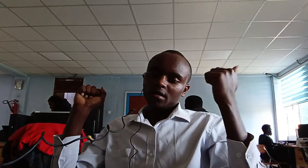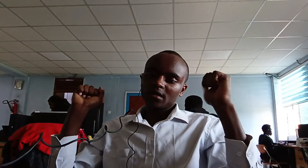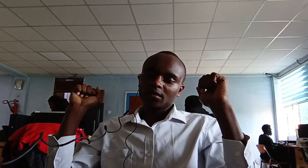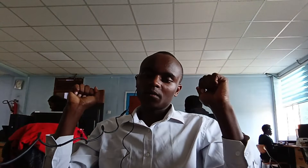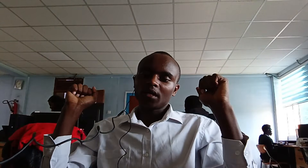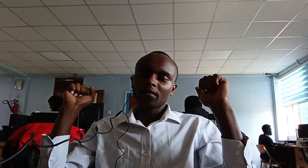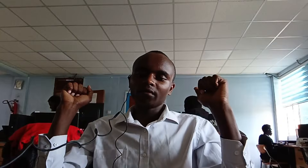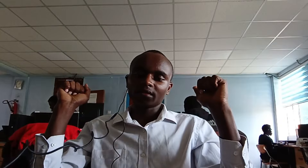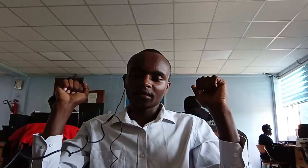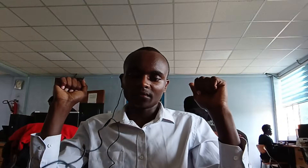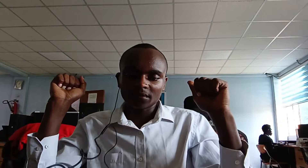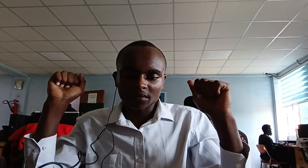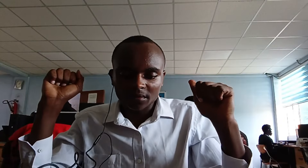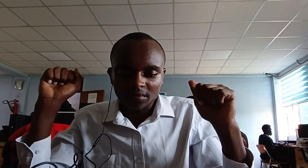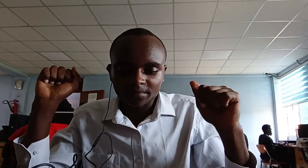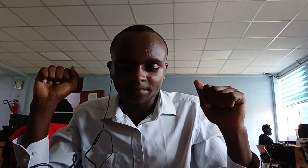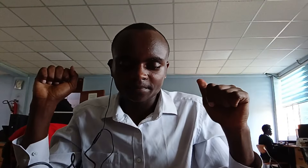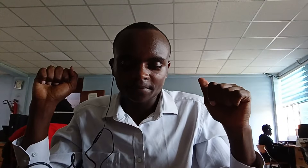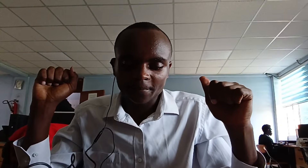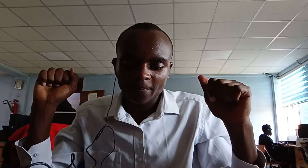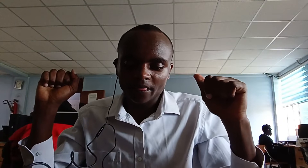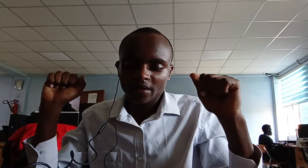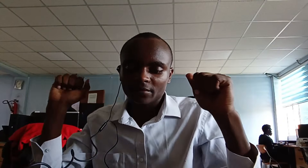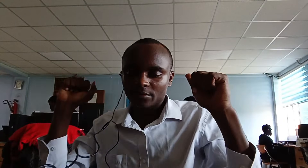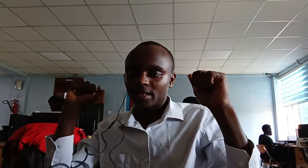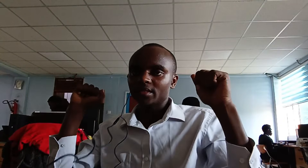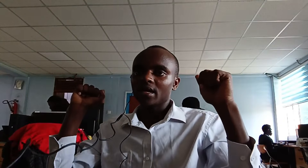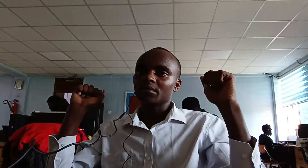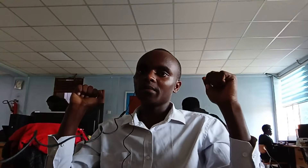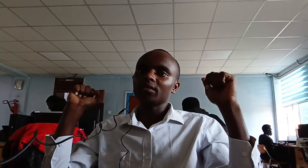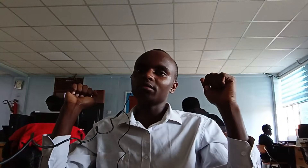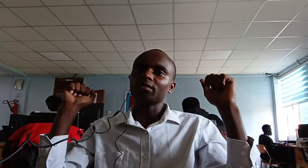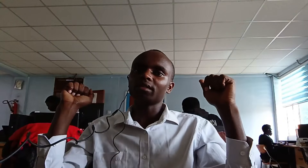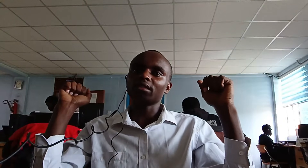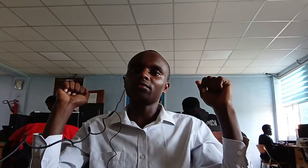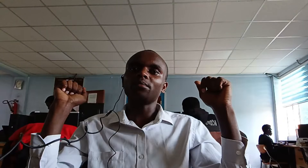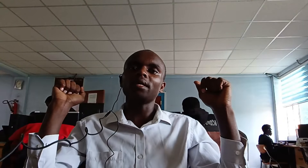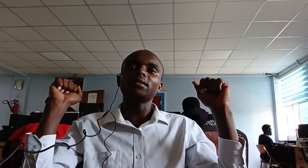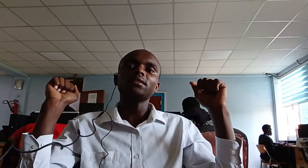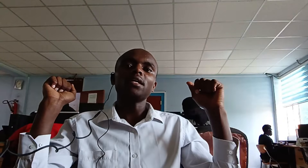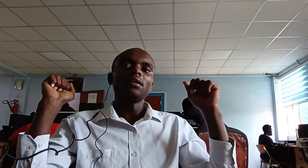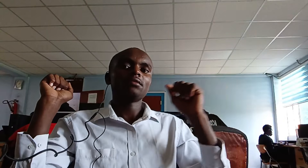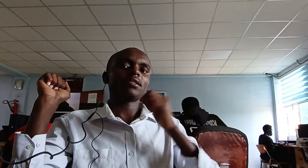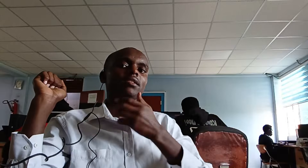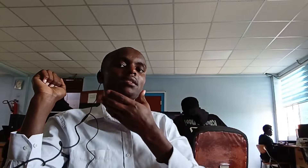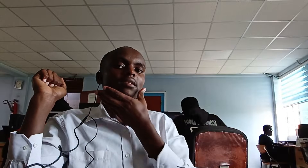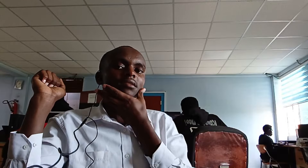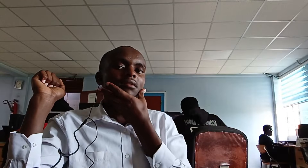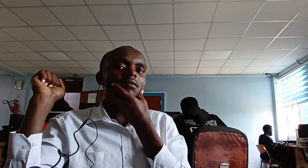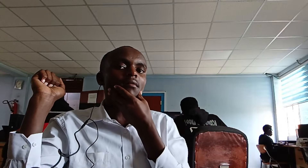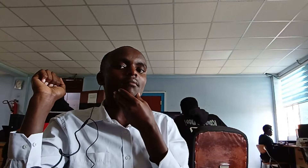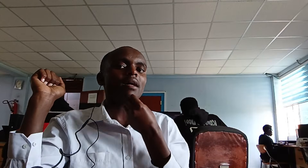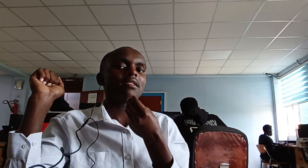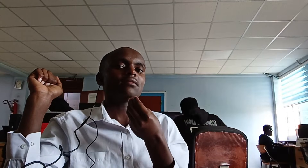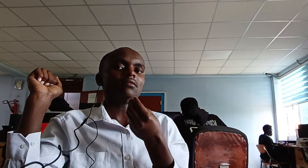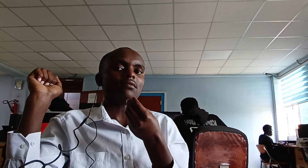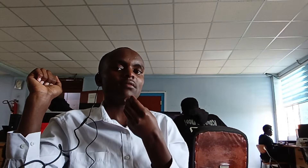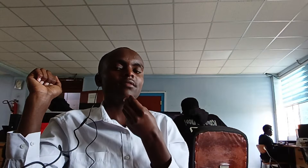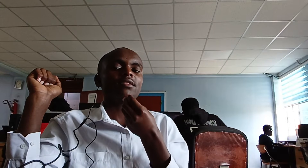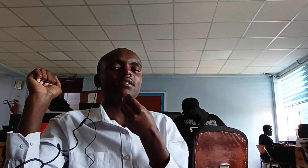We have the sign for man. Remember I told you the sign for man. Send it as man. See the